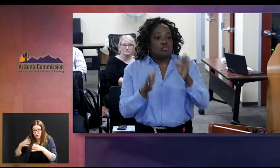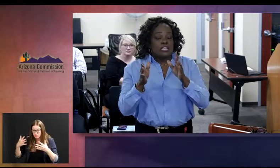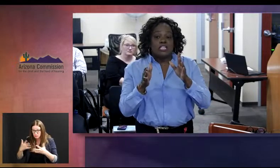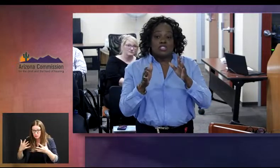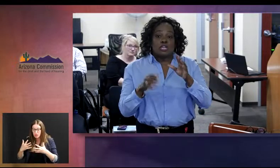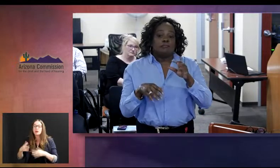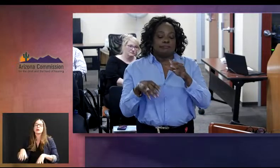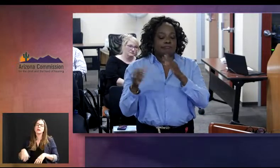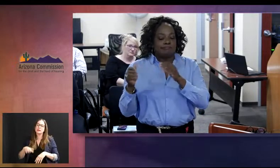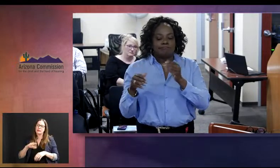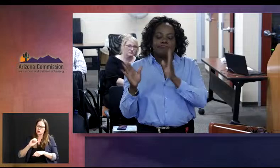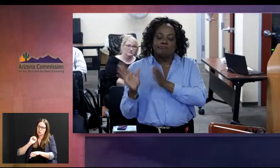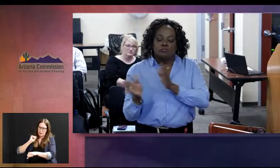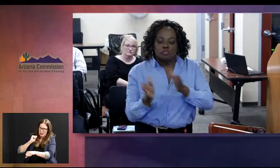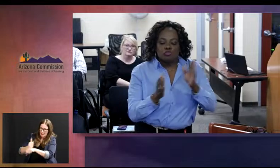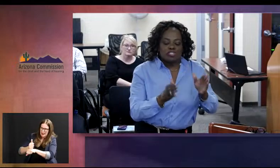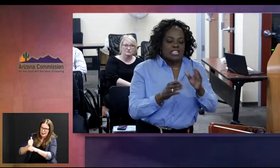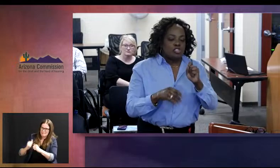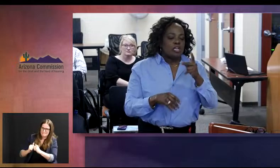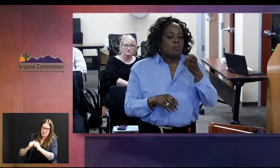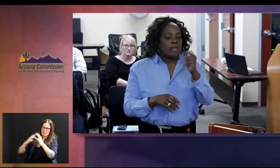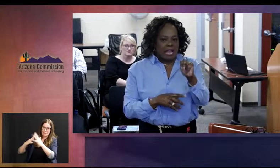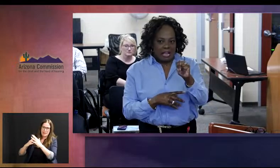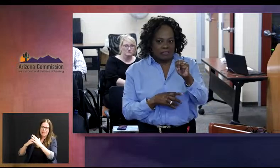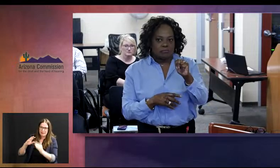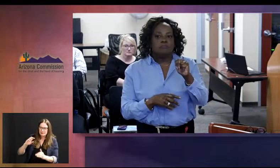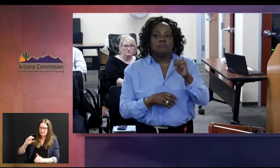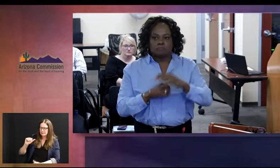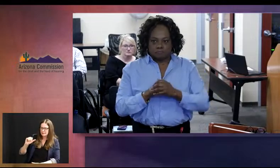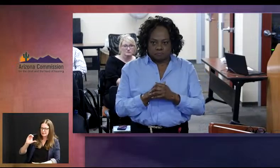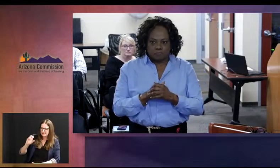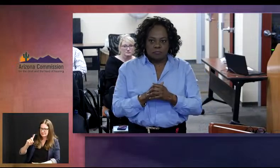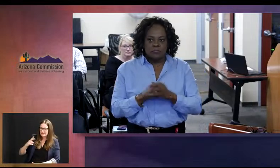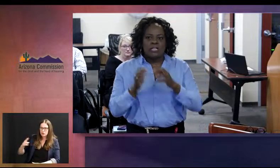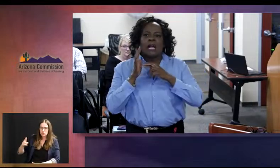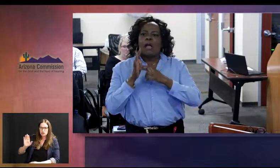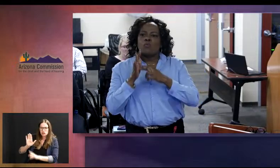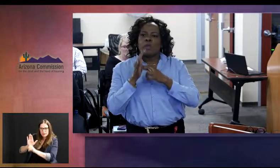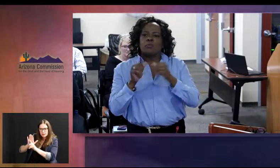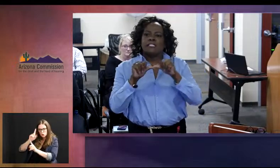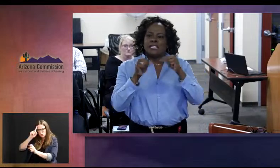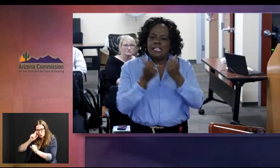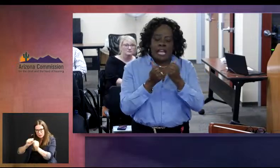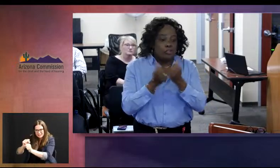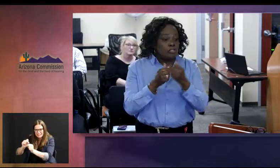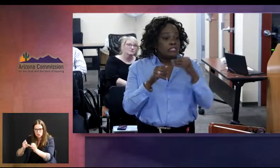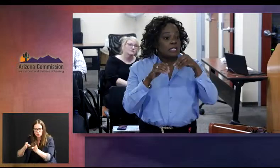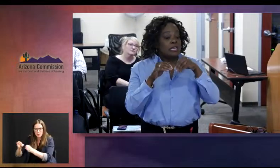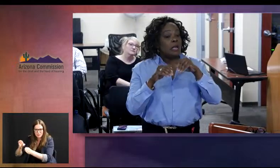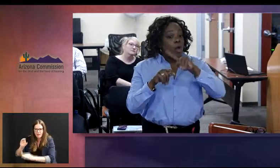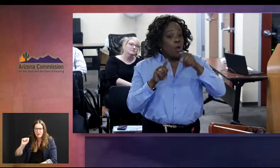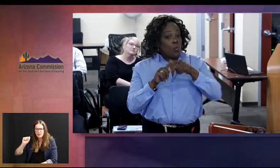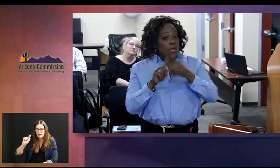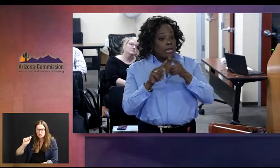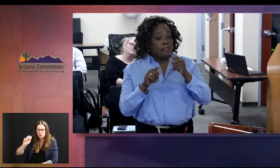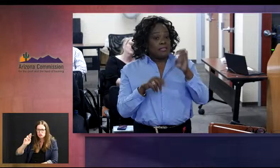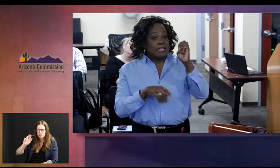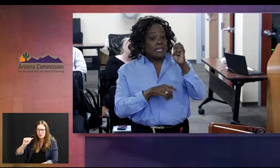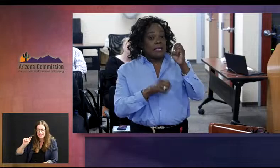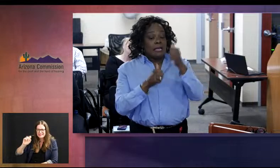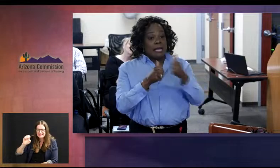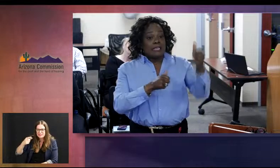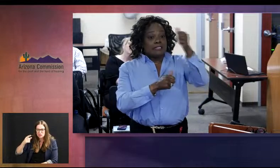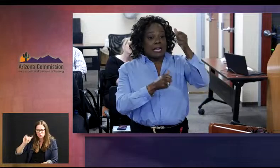is to implement the agency strategic plan. I represent the